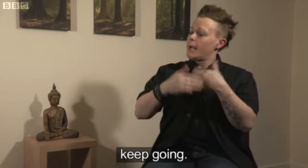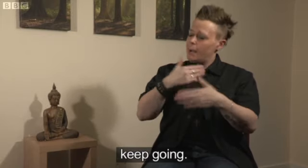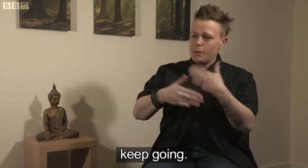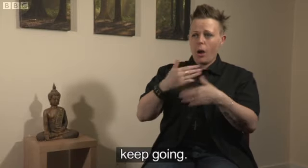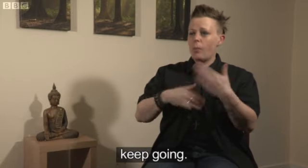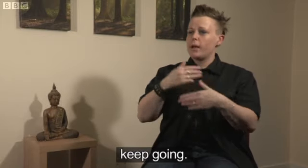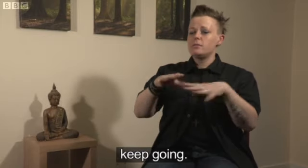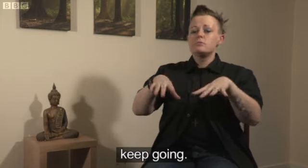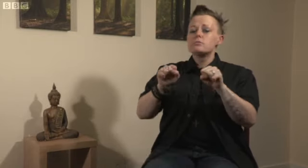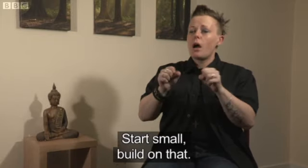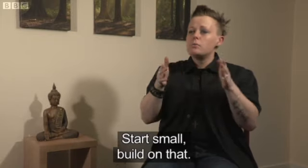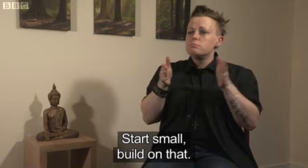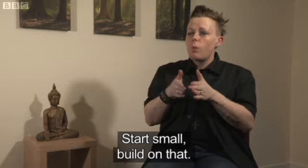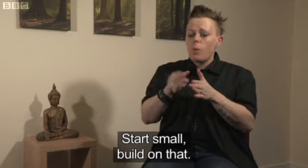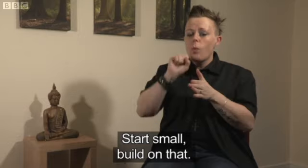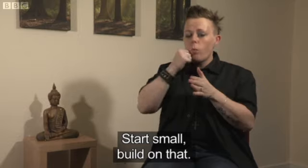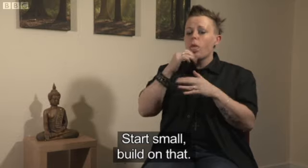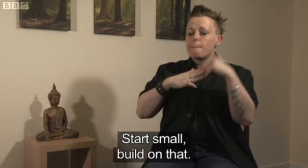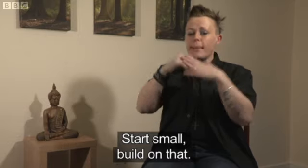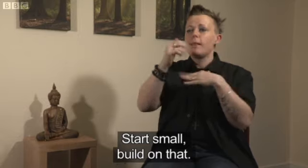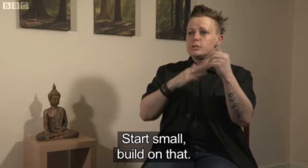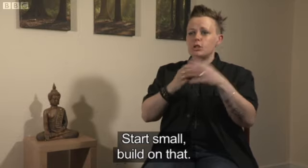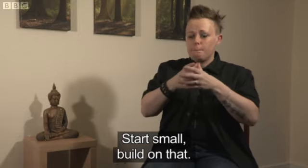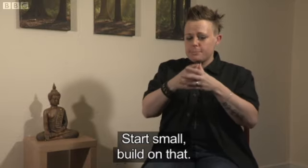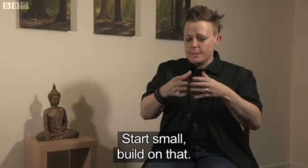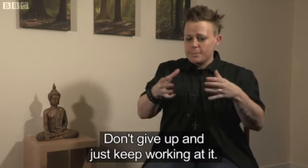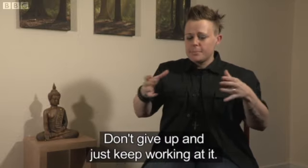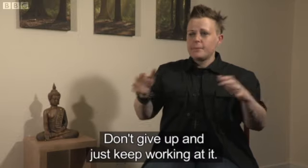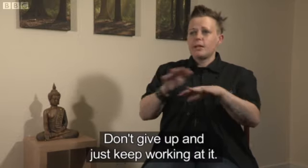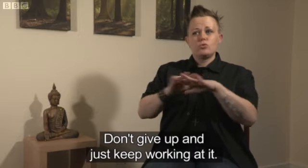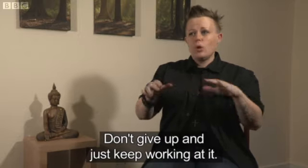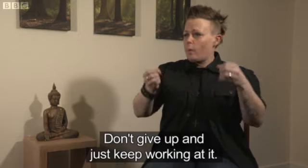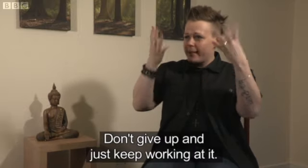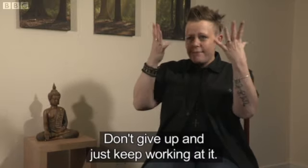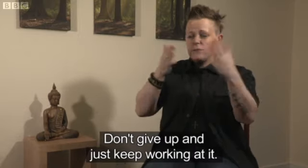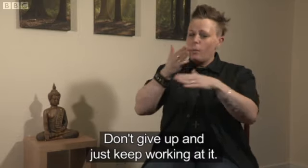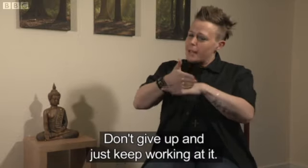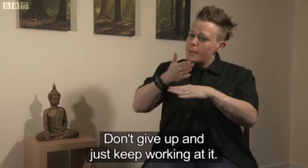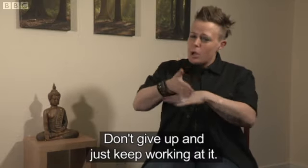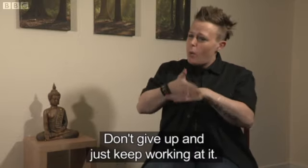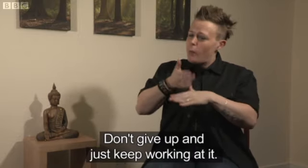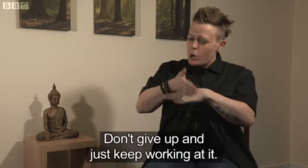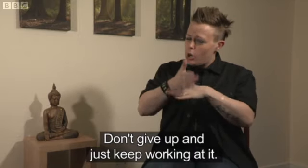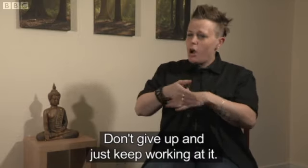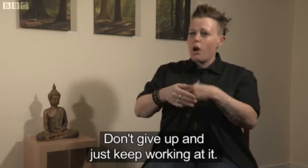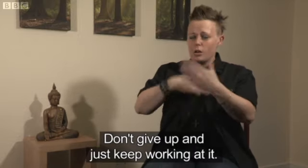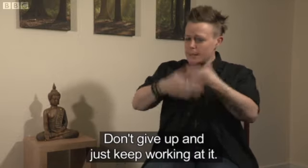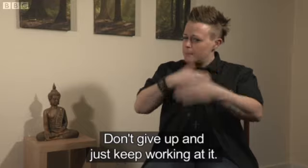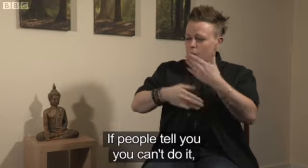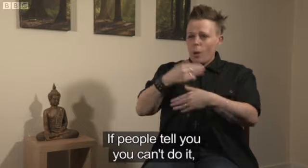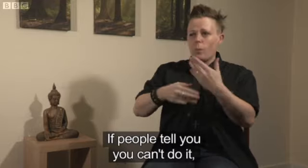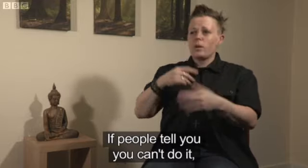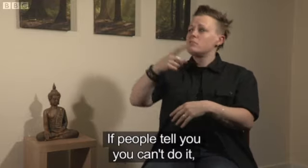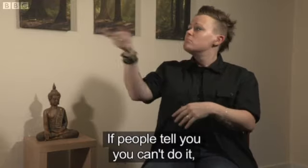going. Start small, build on that, don't give up, and just keep working at it. If people tell